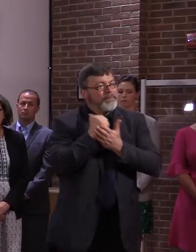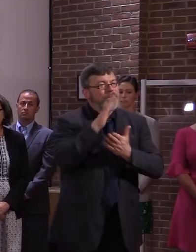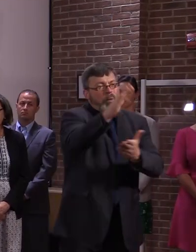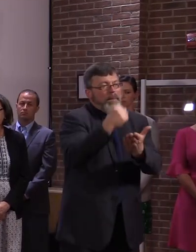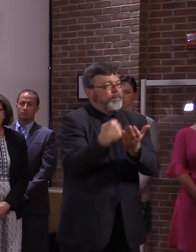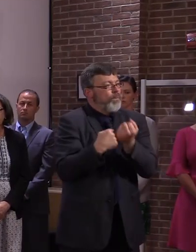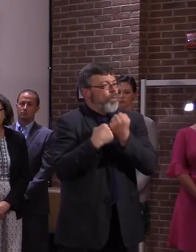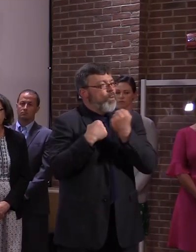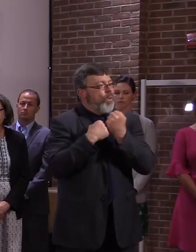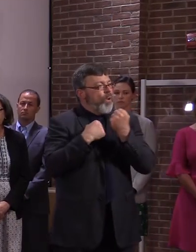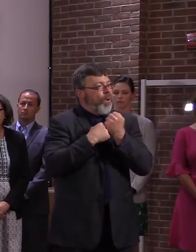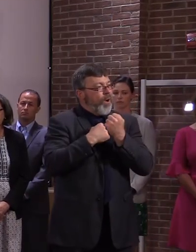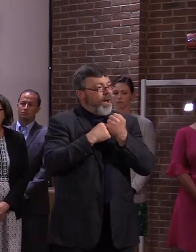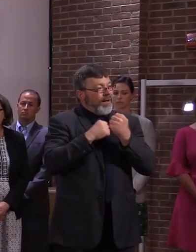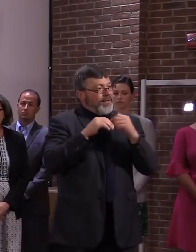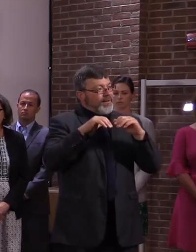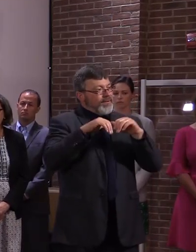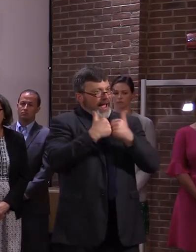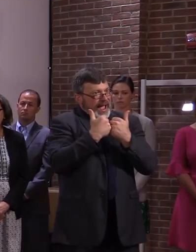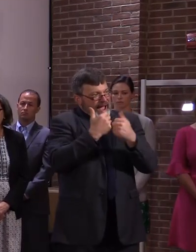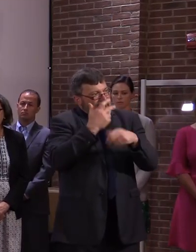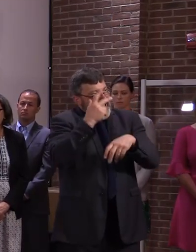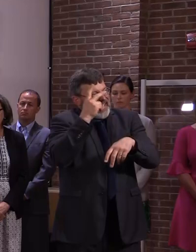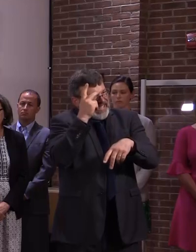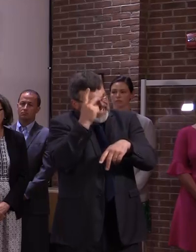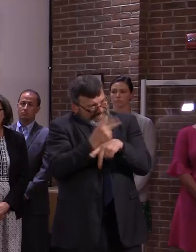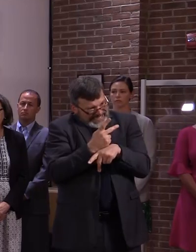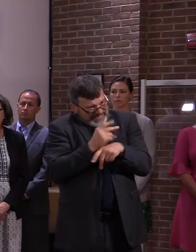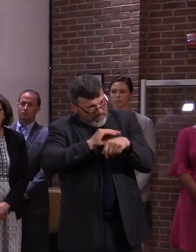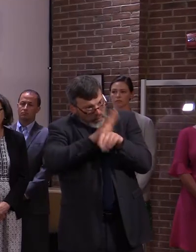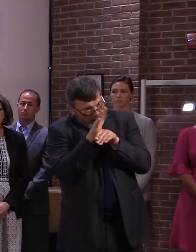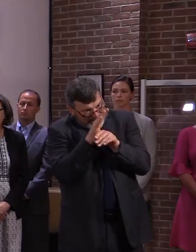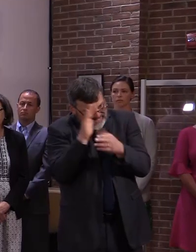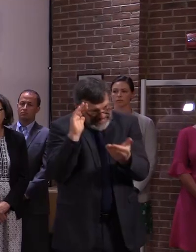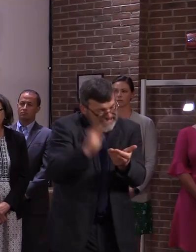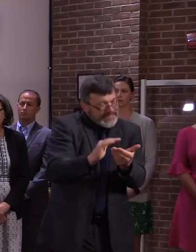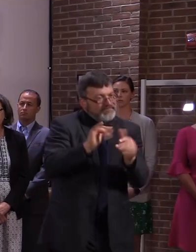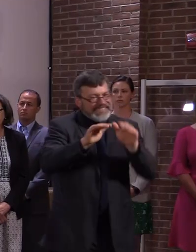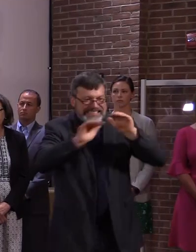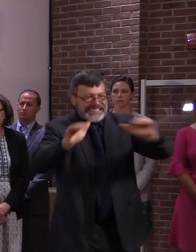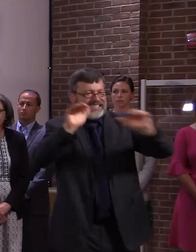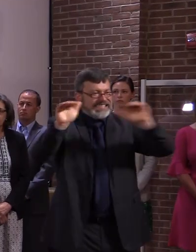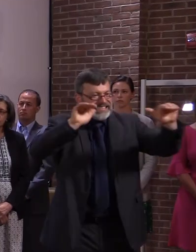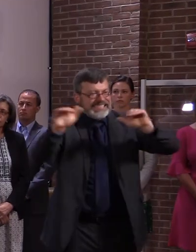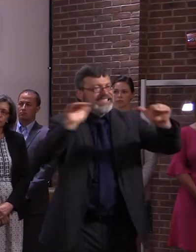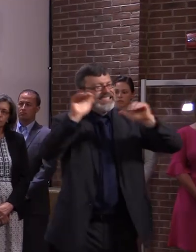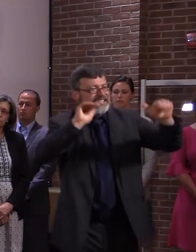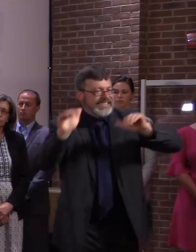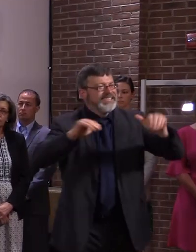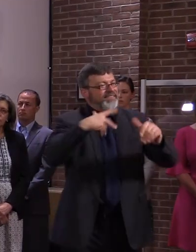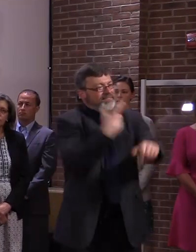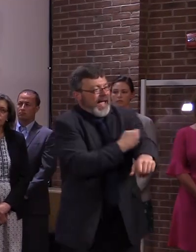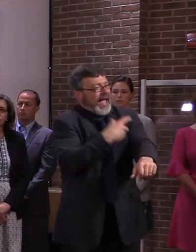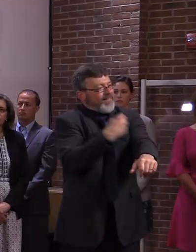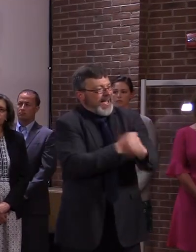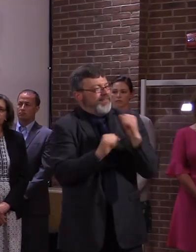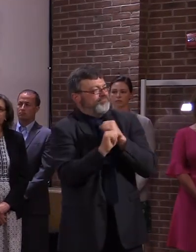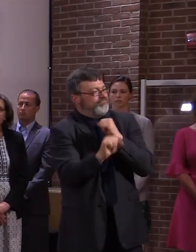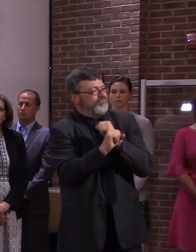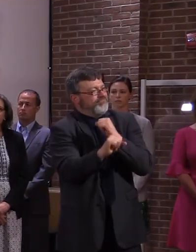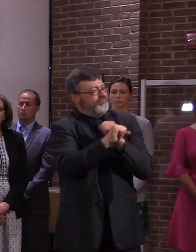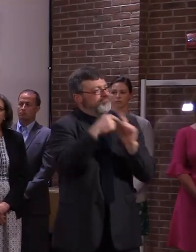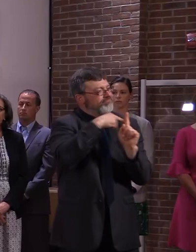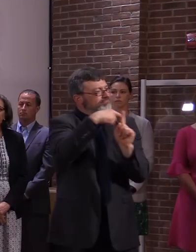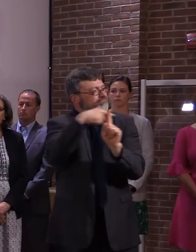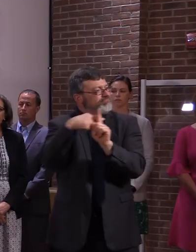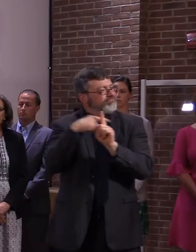keep COVID-19 vaccination a top priority. Thank you again for all of your sacrifices and all of